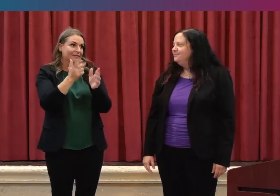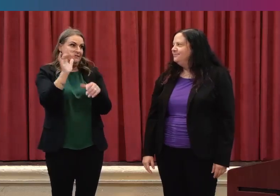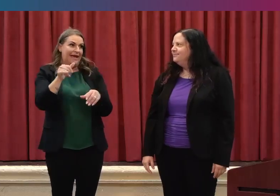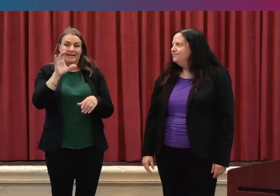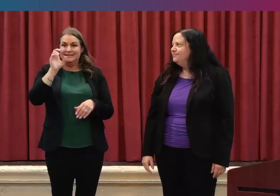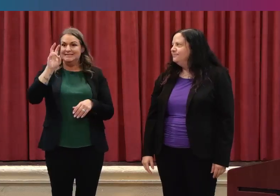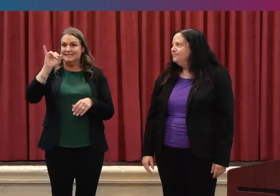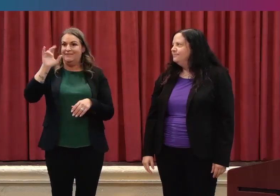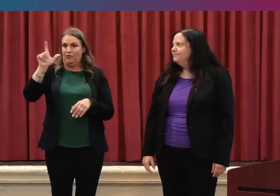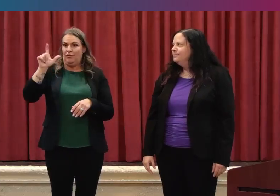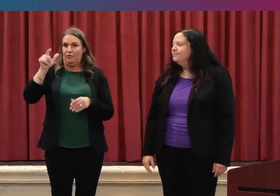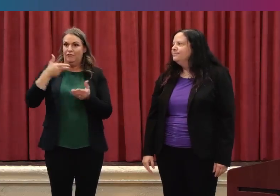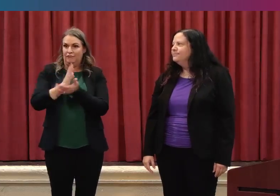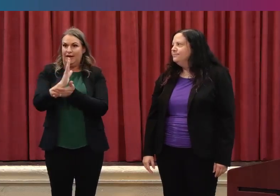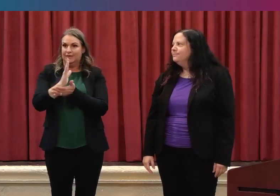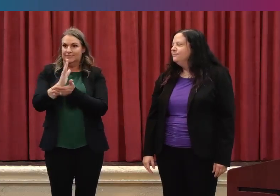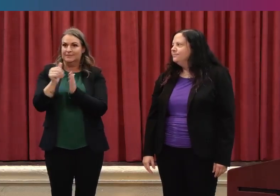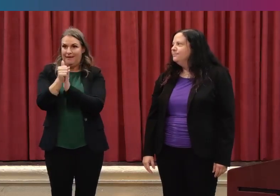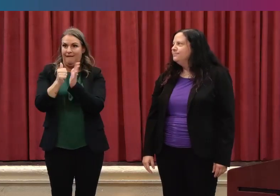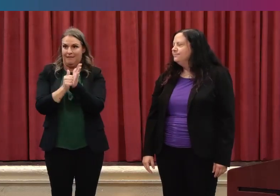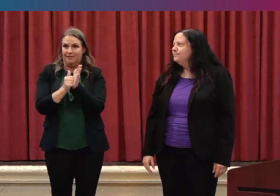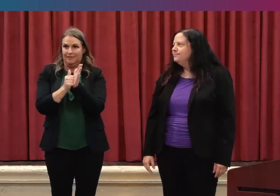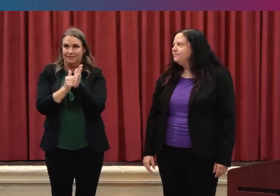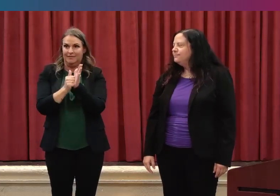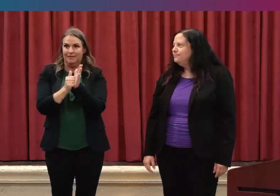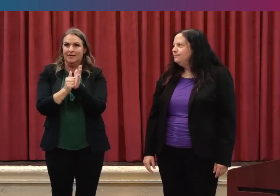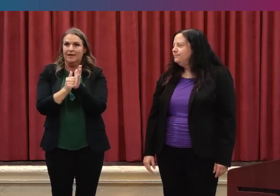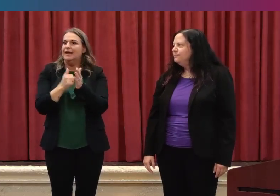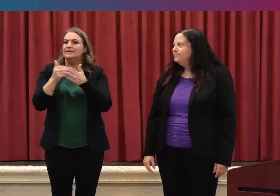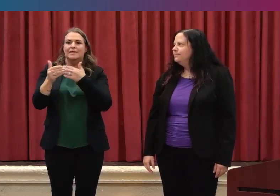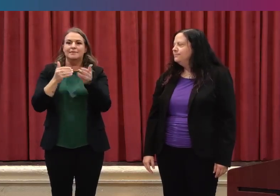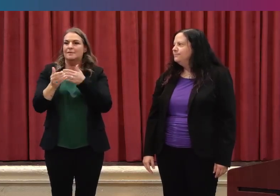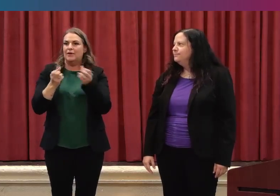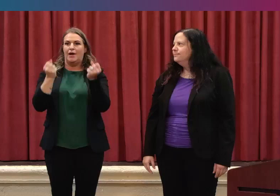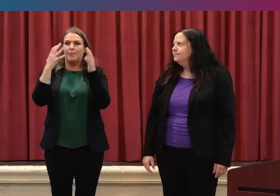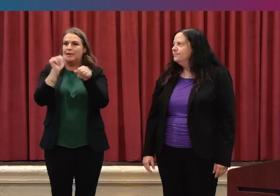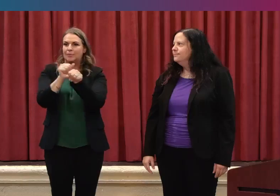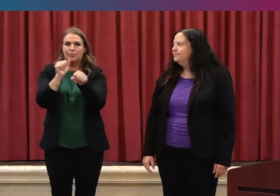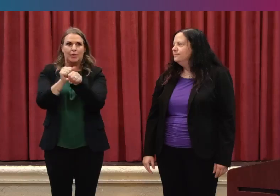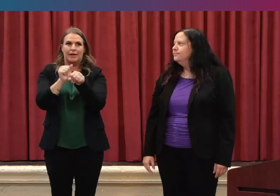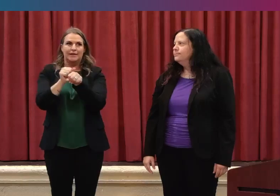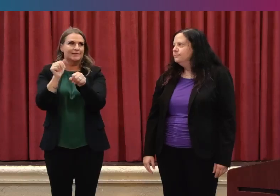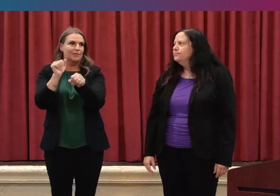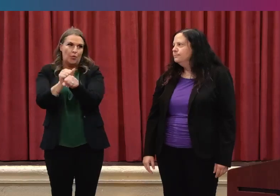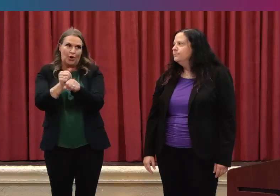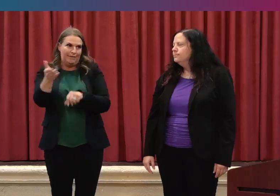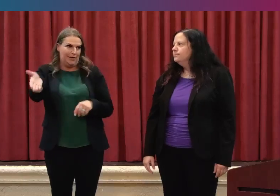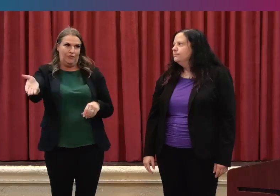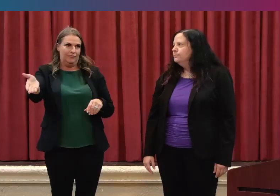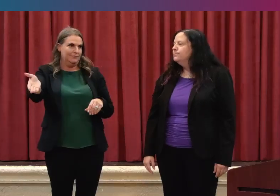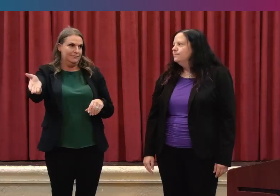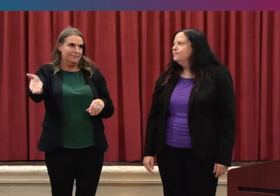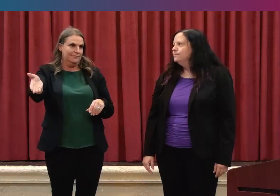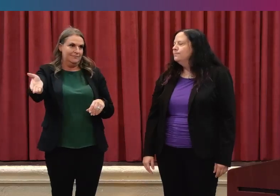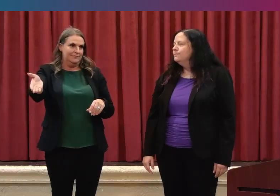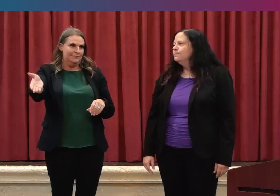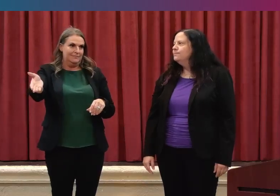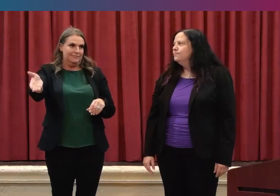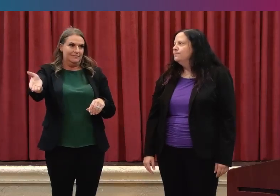The Unruh law that we talked about, the Civil Rights Act that was passed here in California, it states that it doesn't matter how many